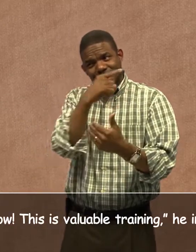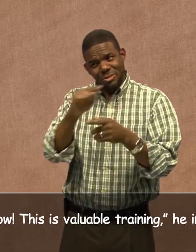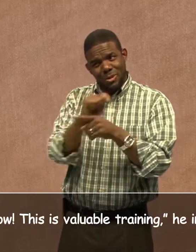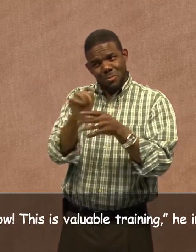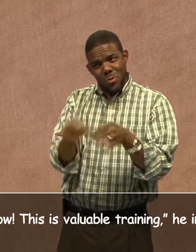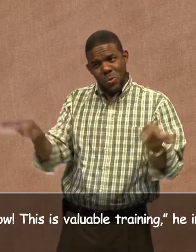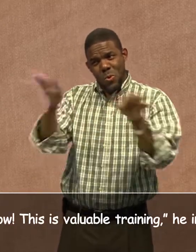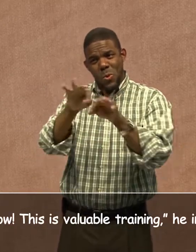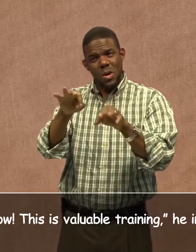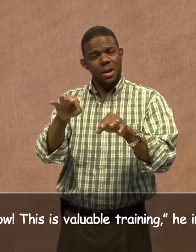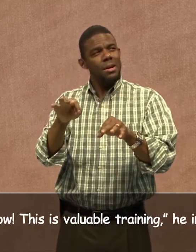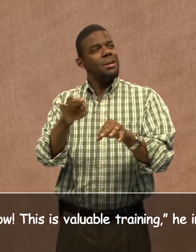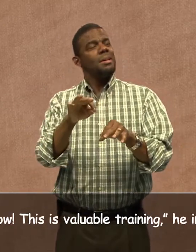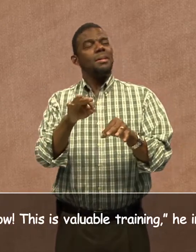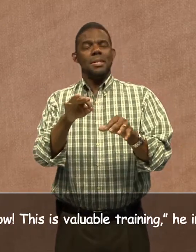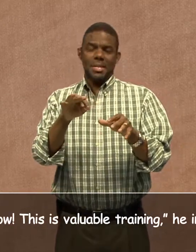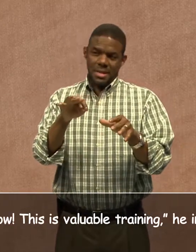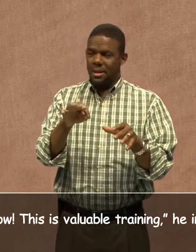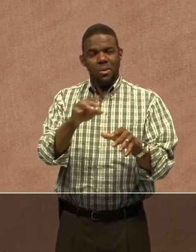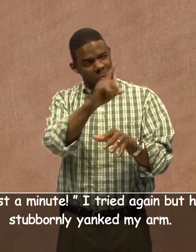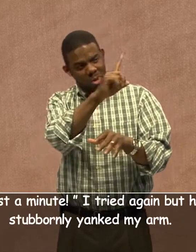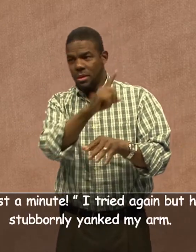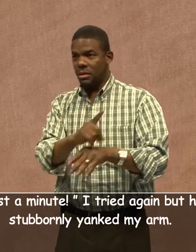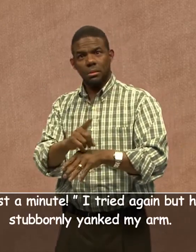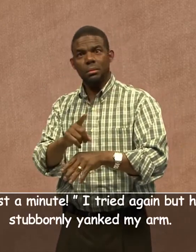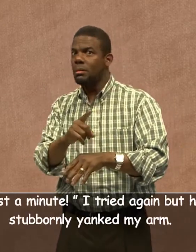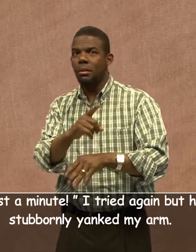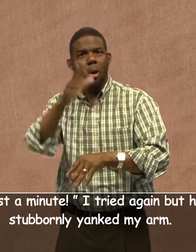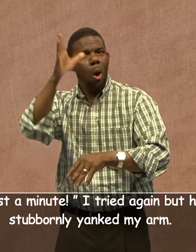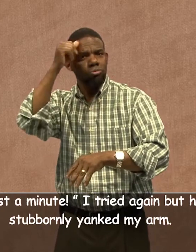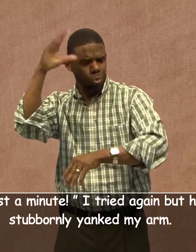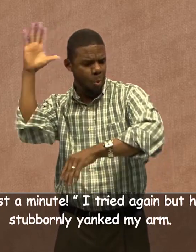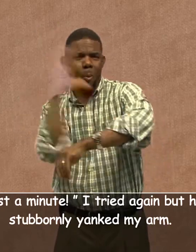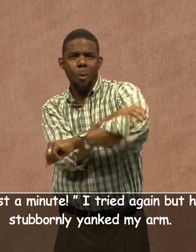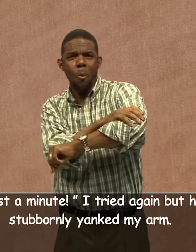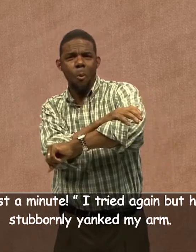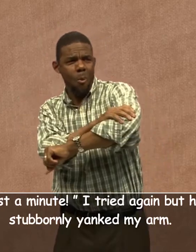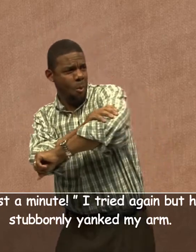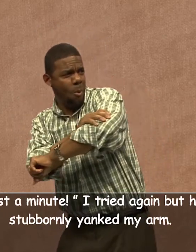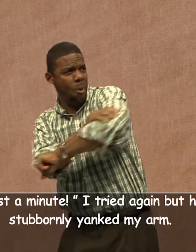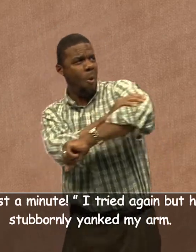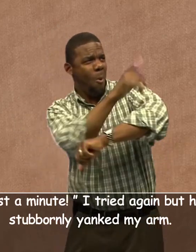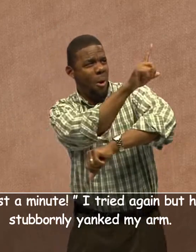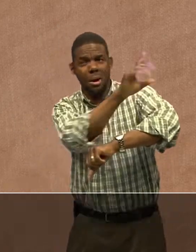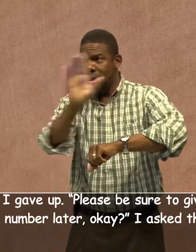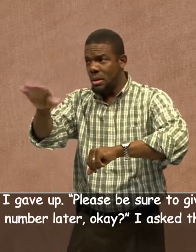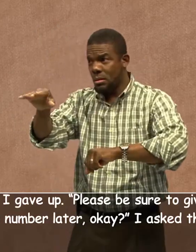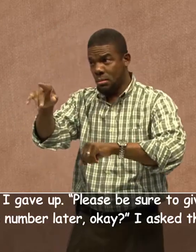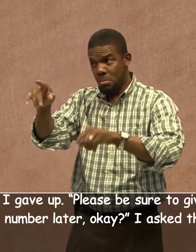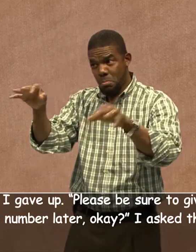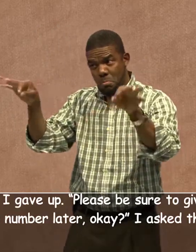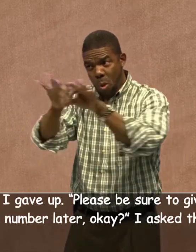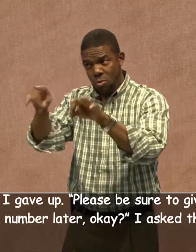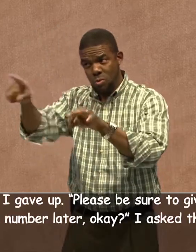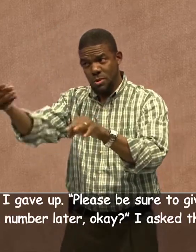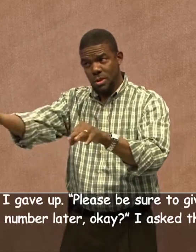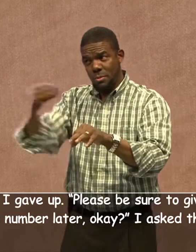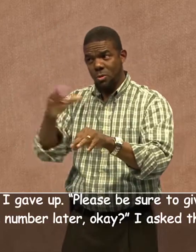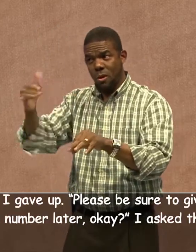this is valuable training," he insisted. "Just a minute," I tried again, but he stubbornly yanked my arm. "Okay, I give up. Please be sure to give me your